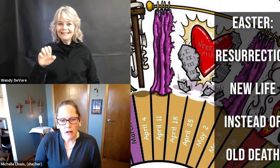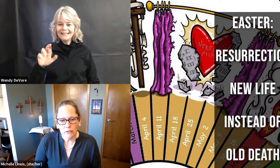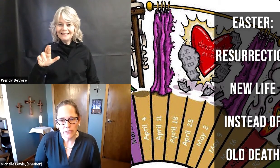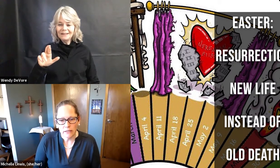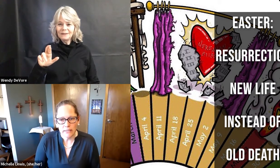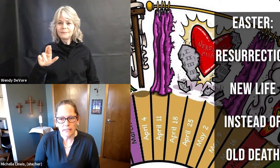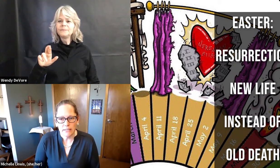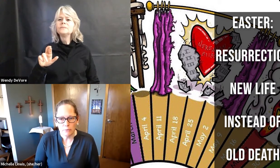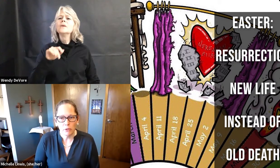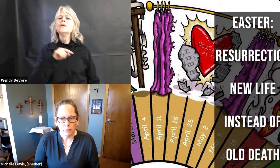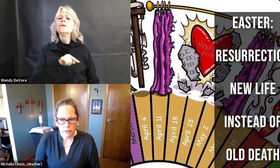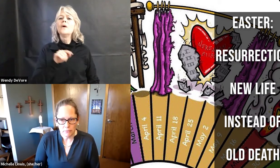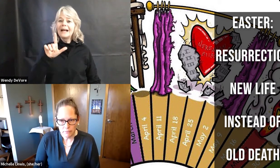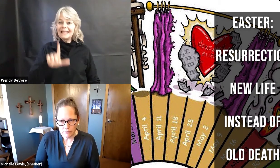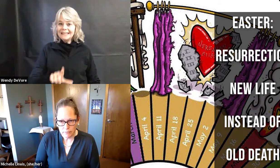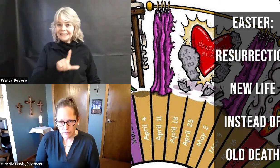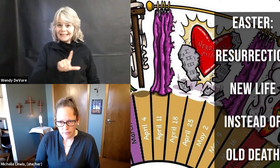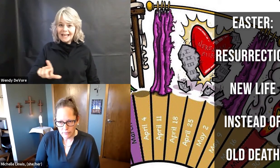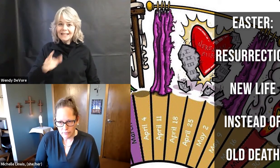Often the color in Lent is purple.